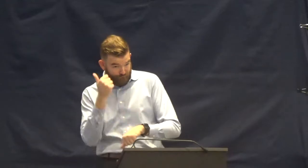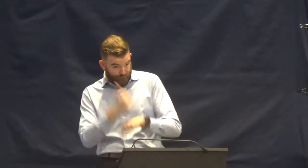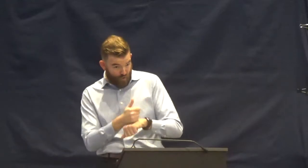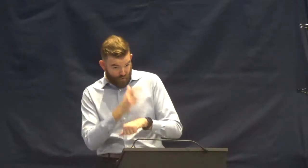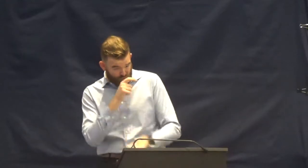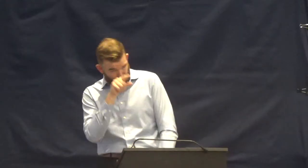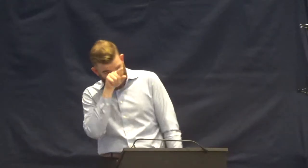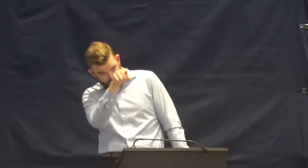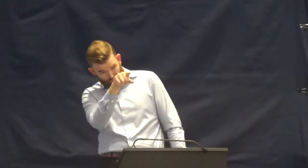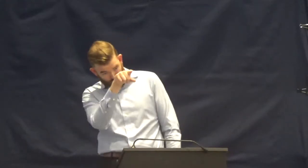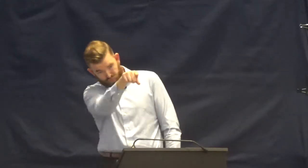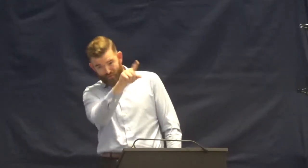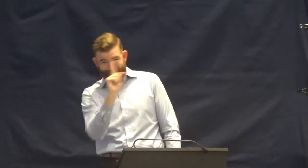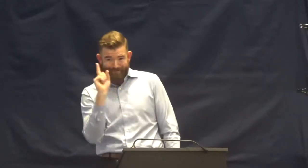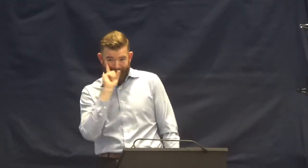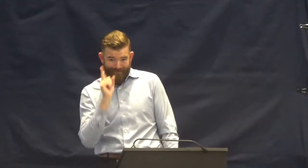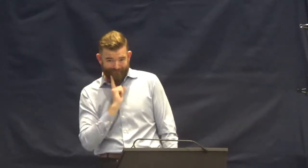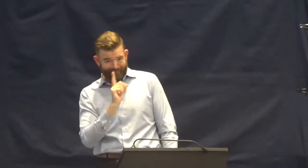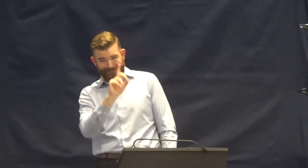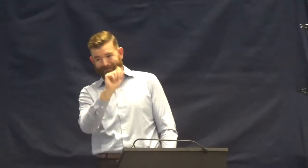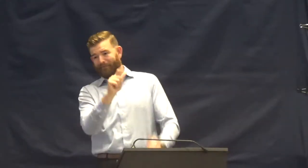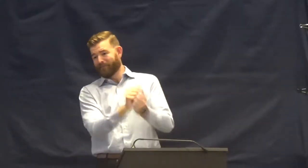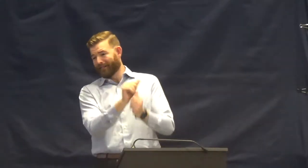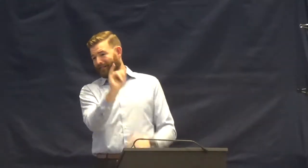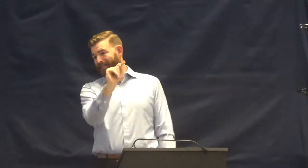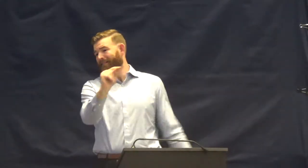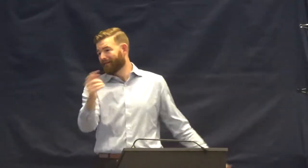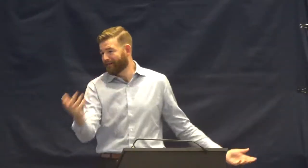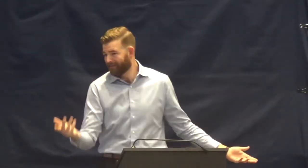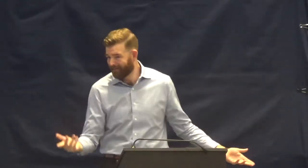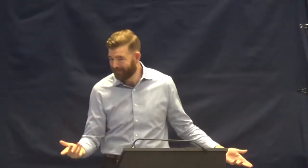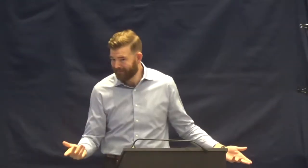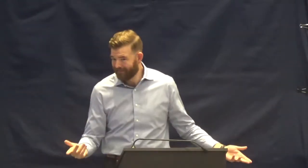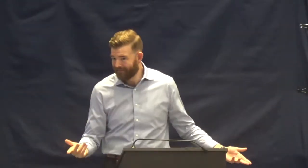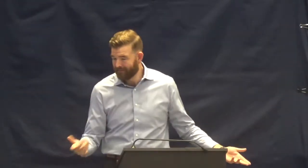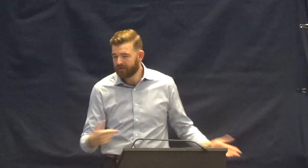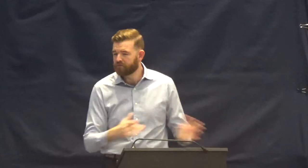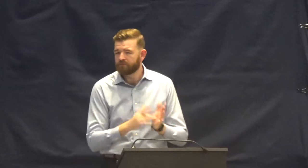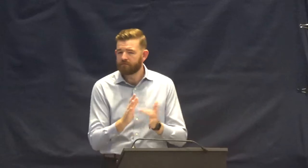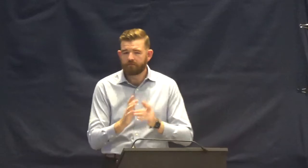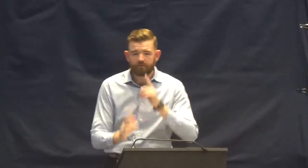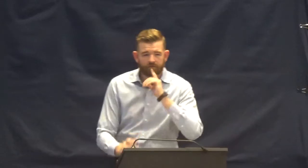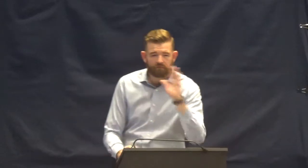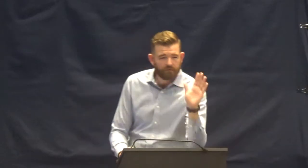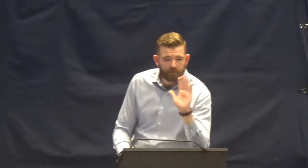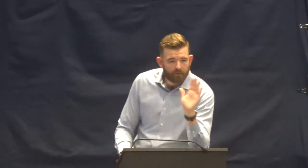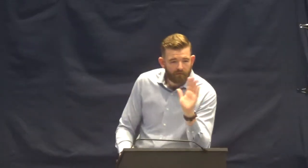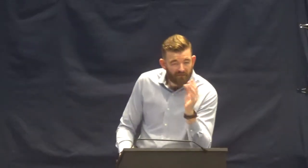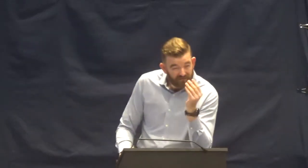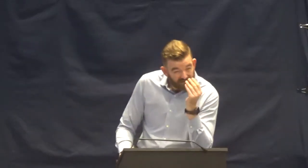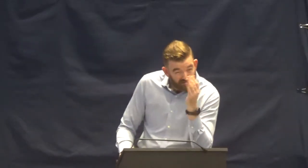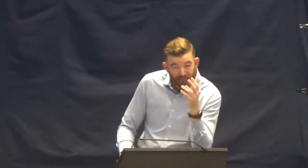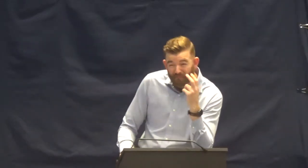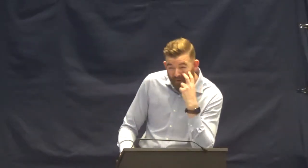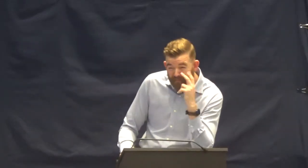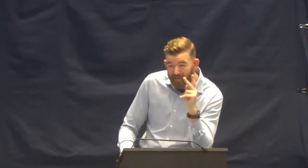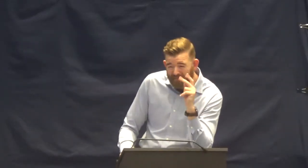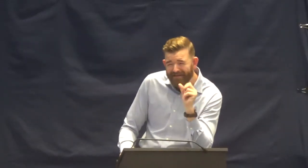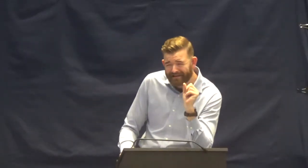my fault. It's your fault. You deaf folks need to deal with it, not us. But Jesus